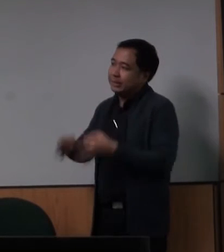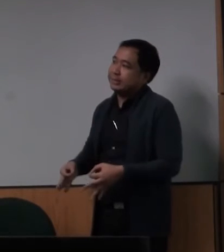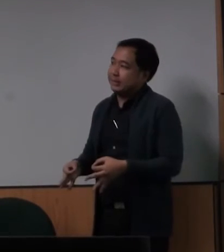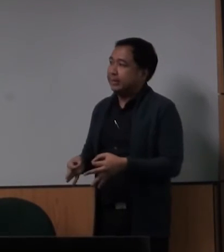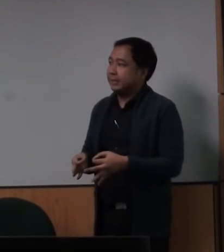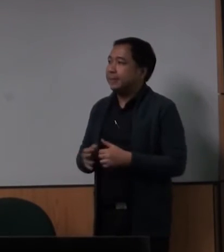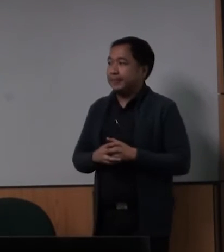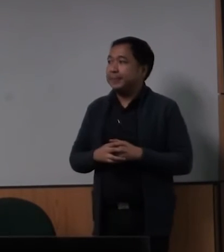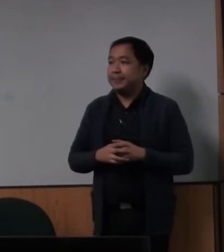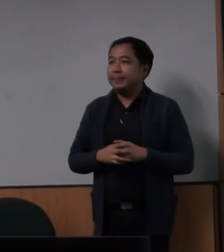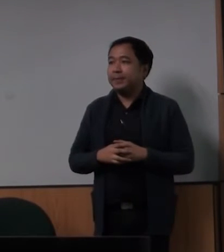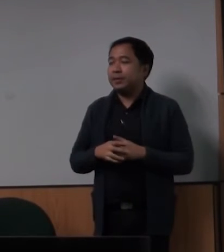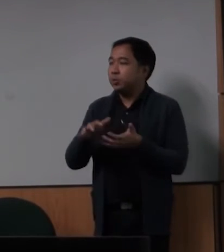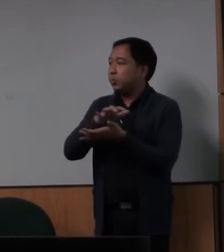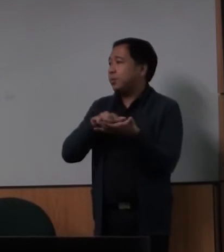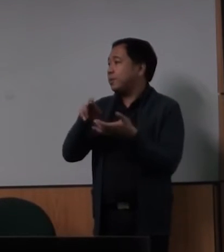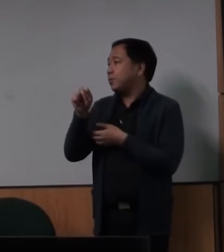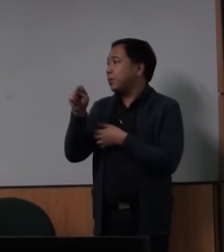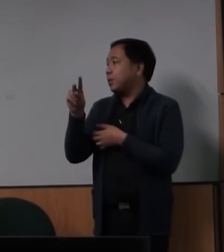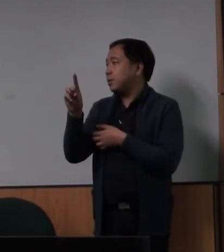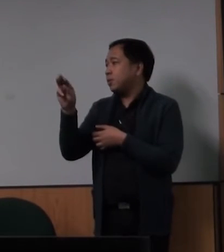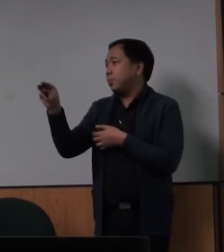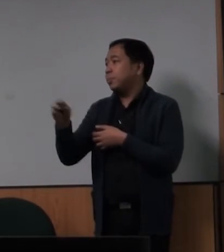So it's done here.